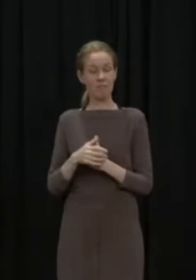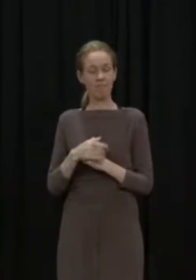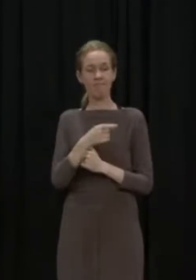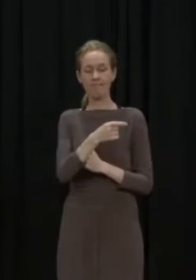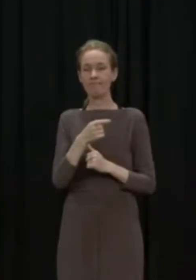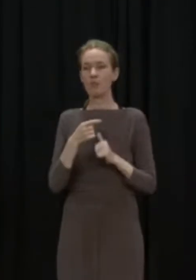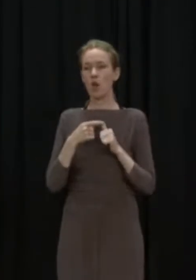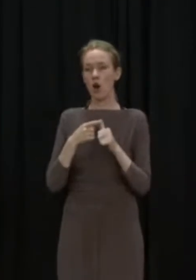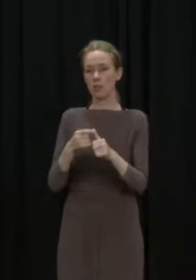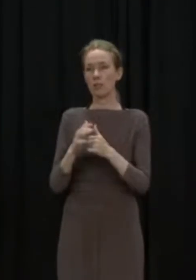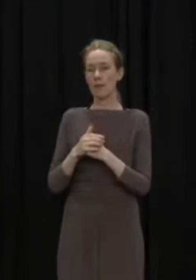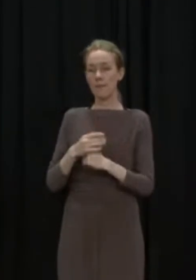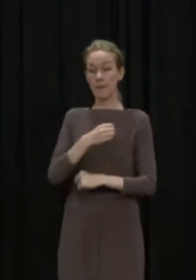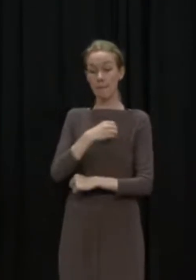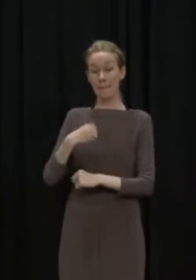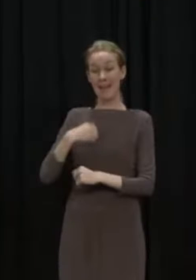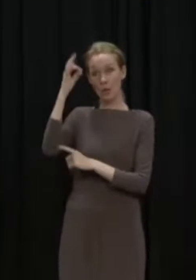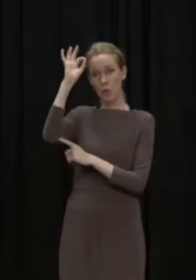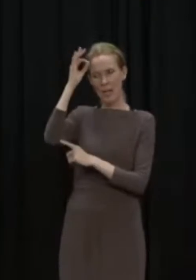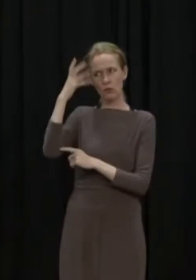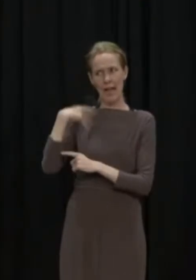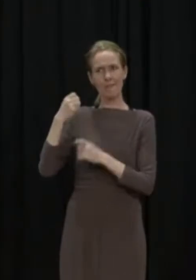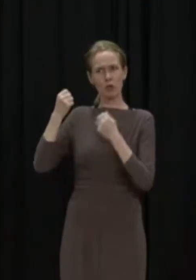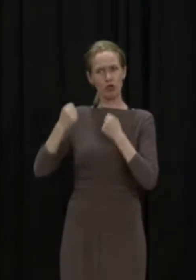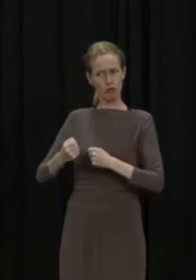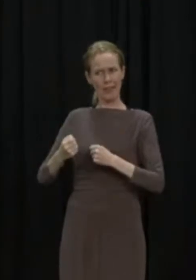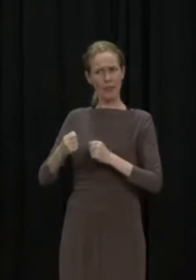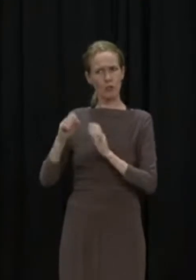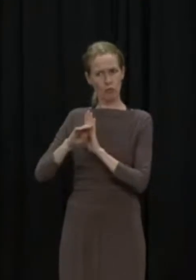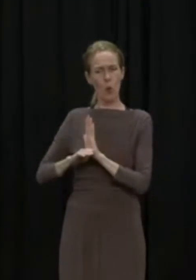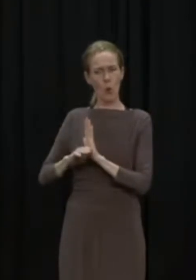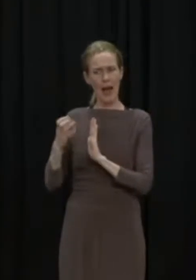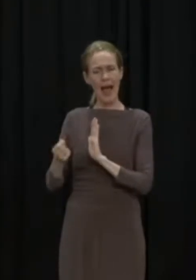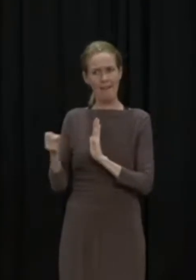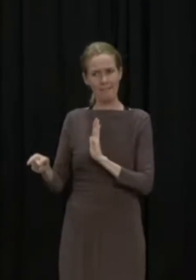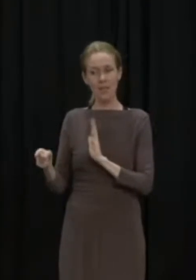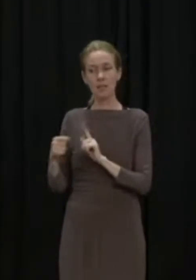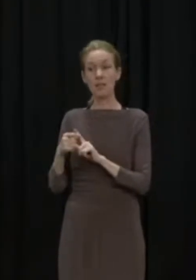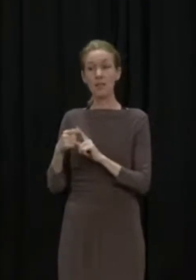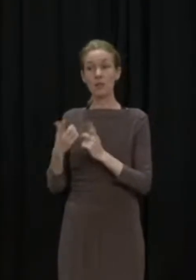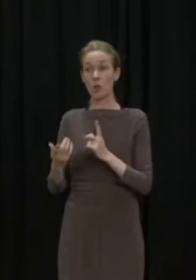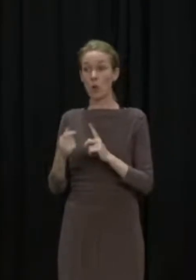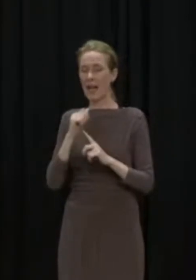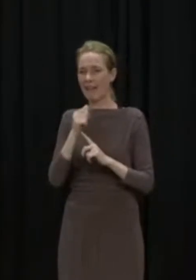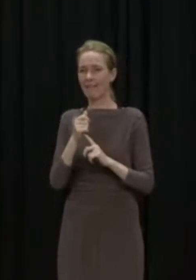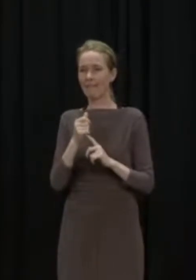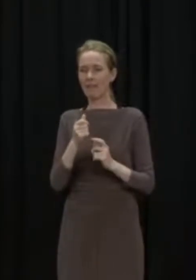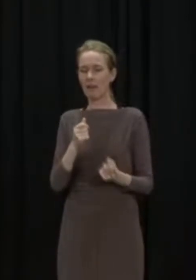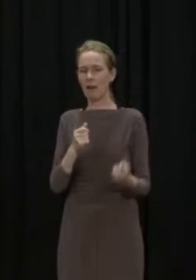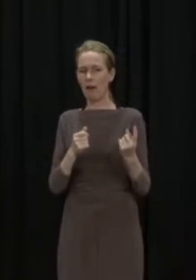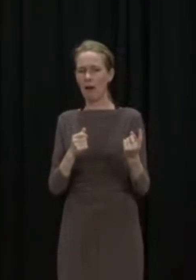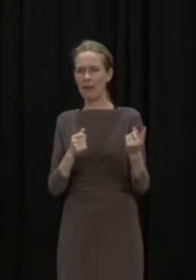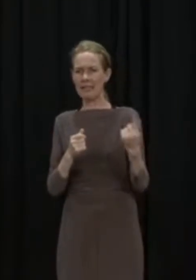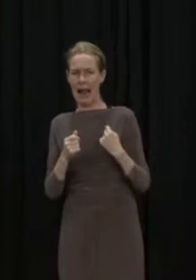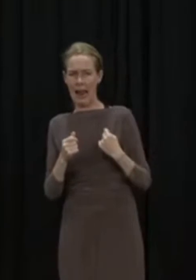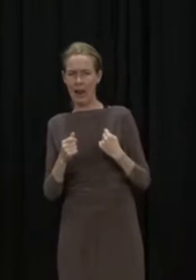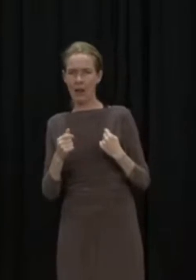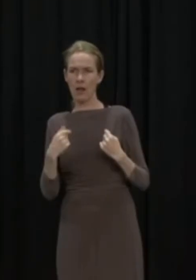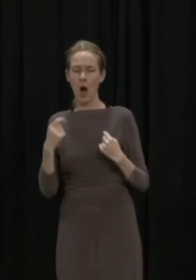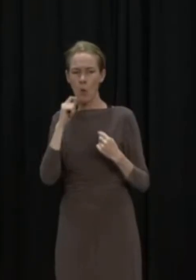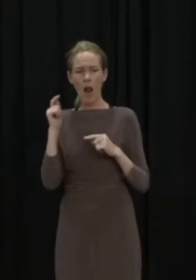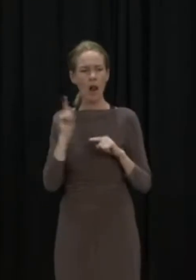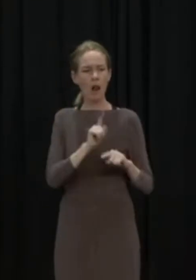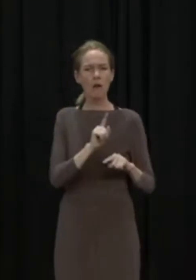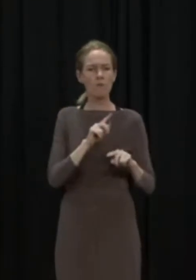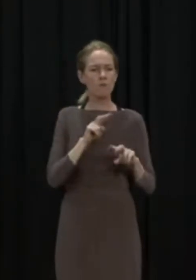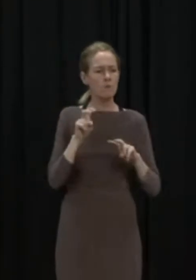processes that they go through in order to assess the situation, so they have requested that people